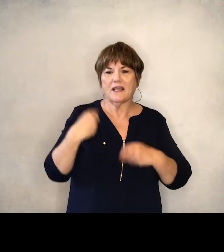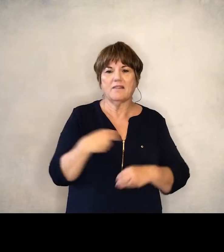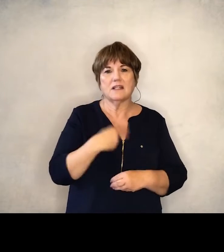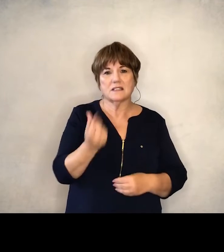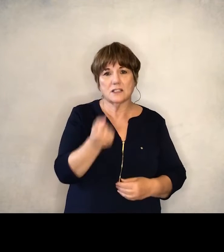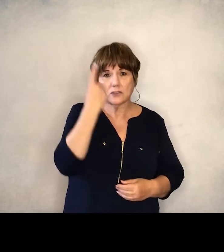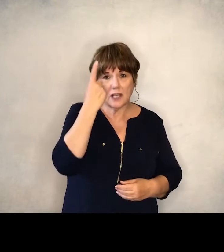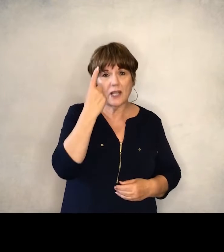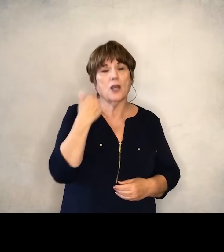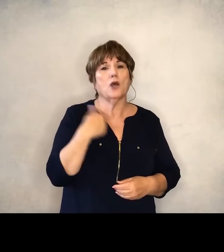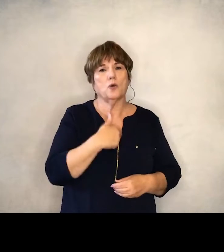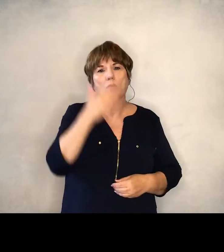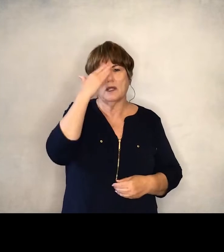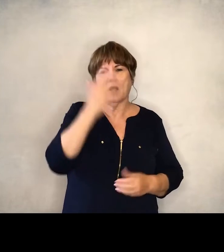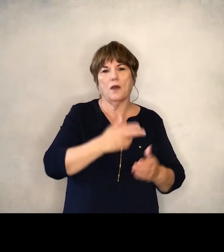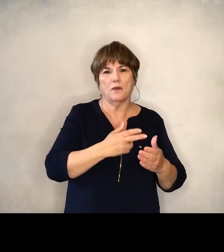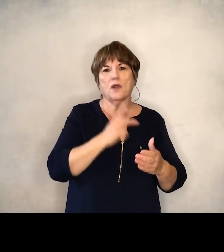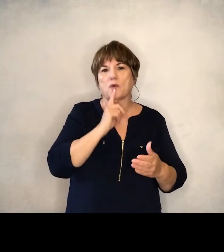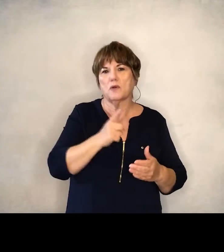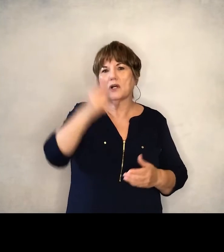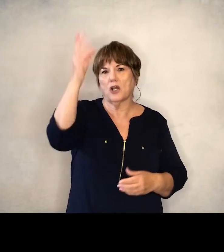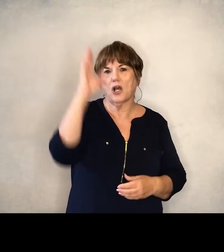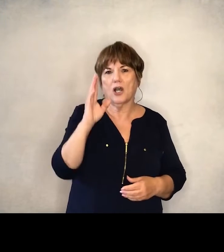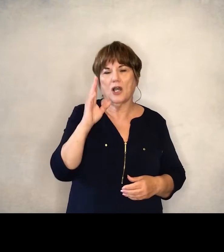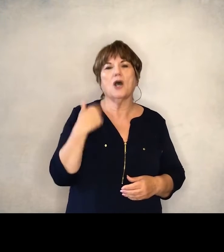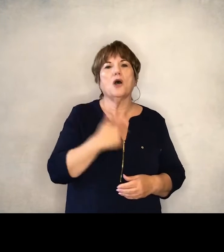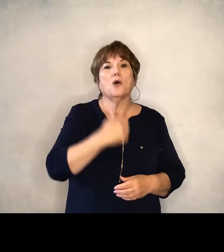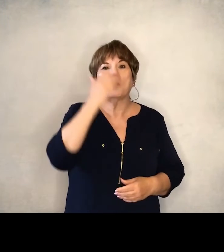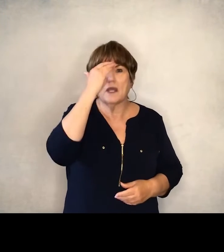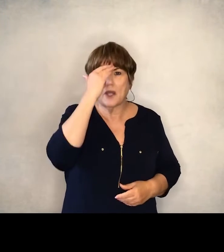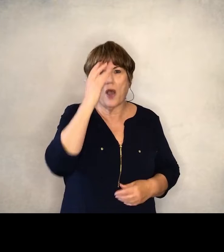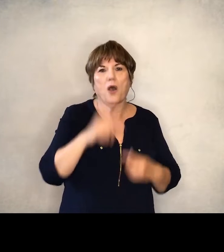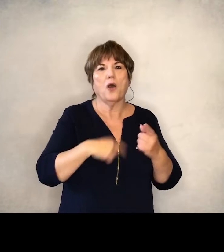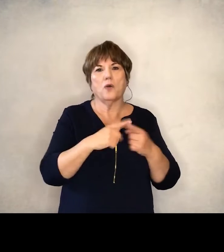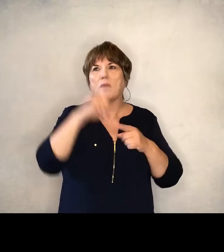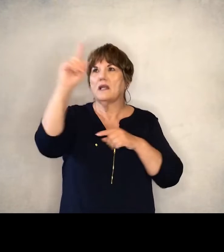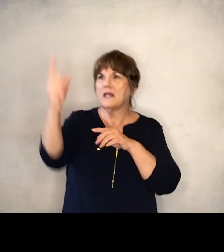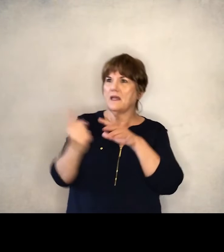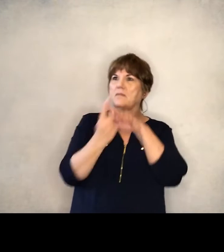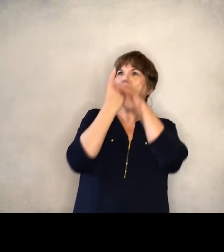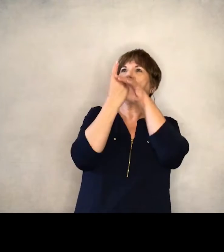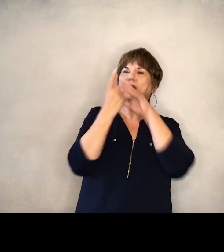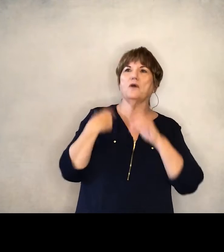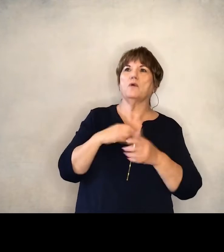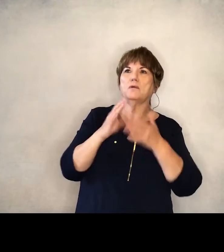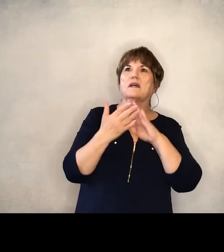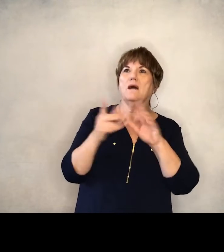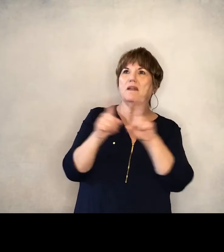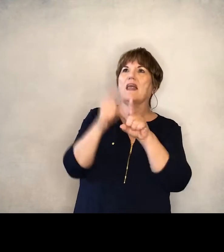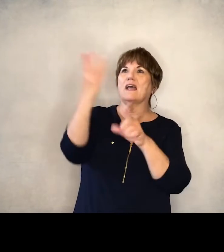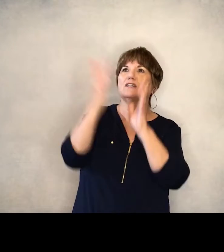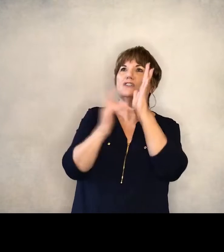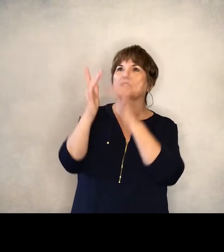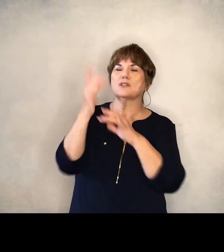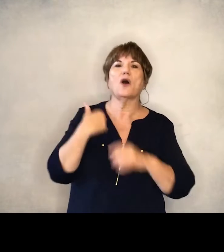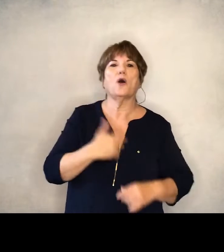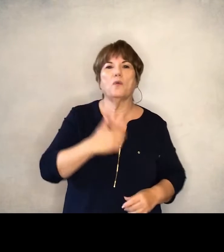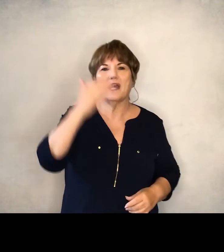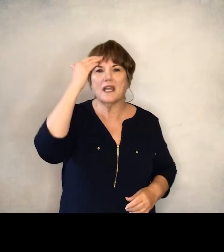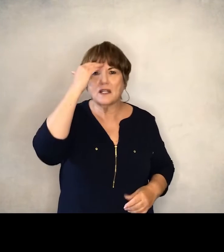we know the real God. We know that when He appears, we shall be like Him. We know these